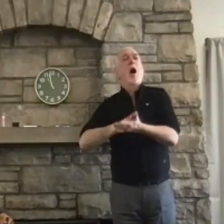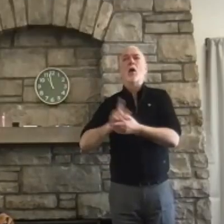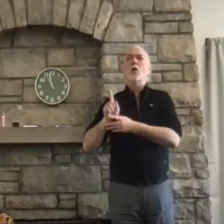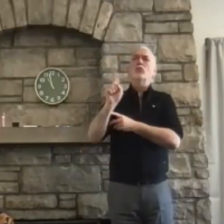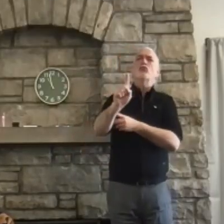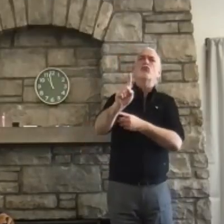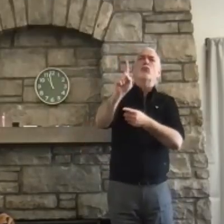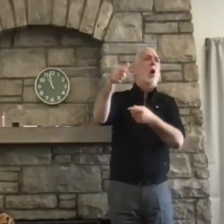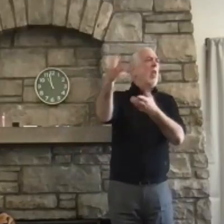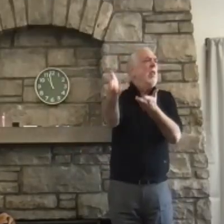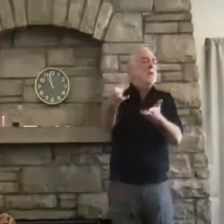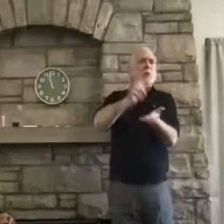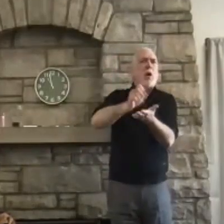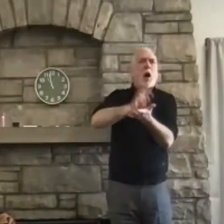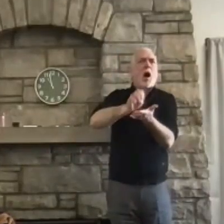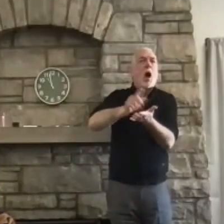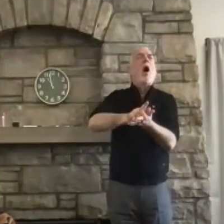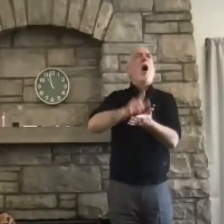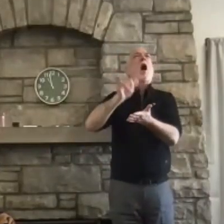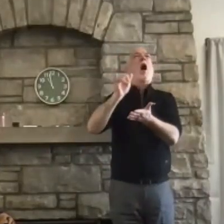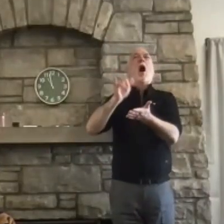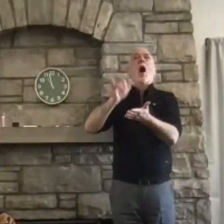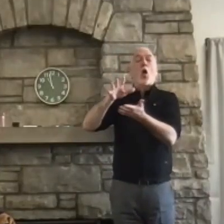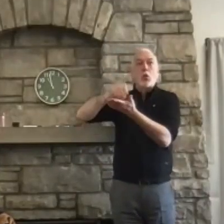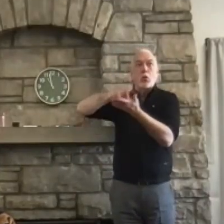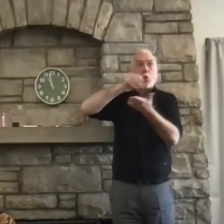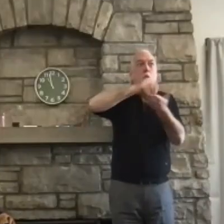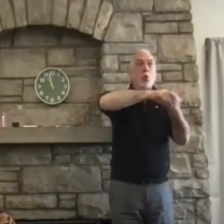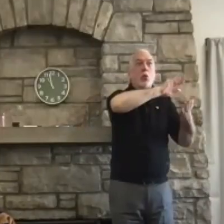Determined to communicate with the world,